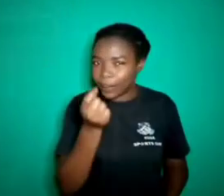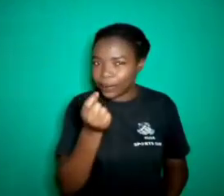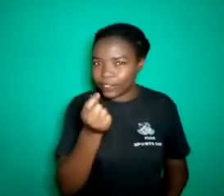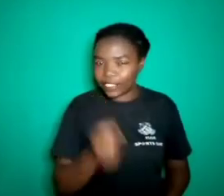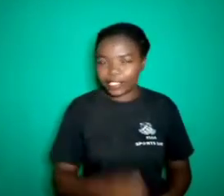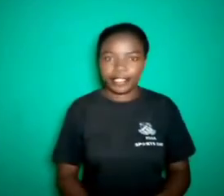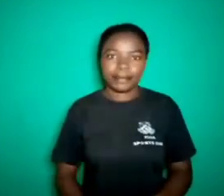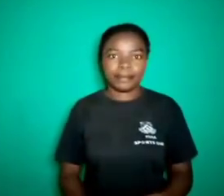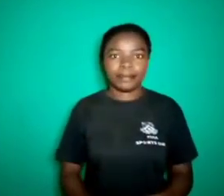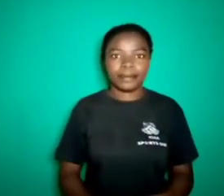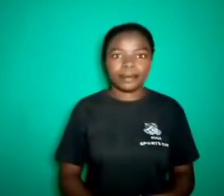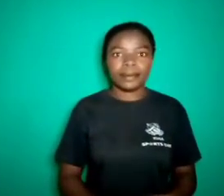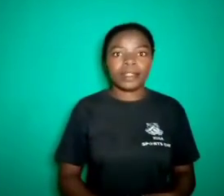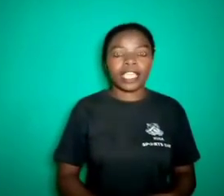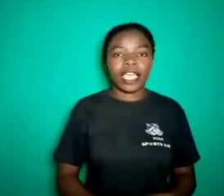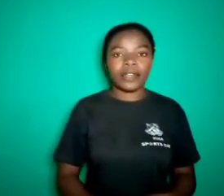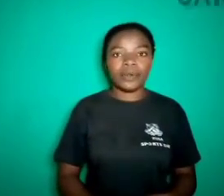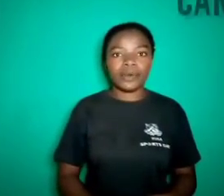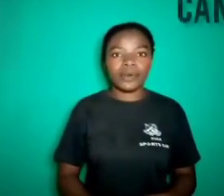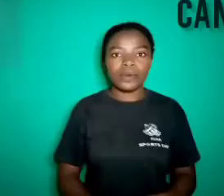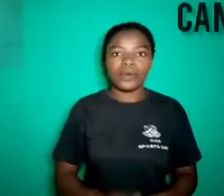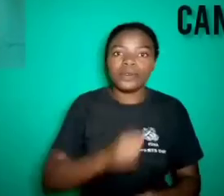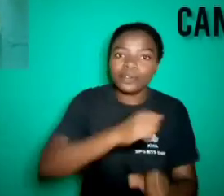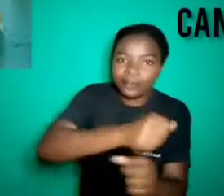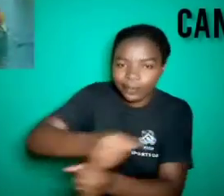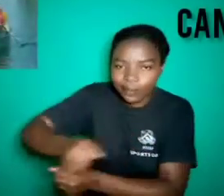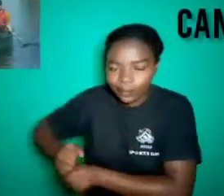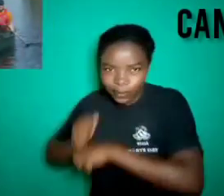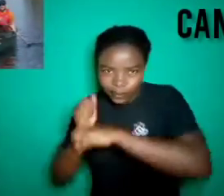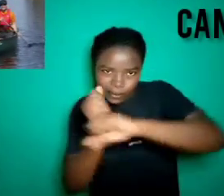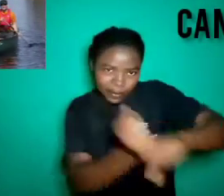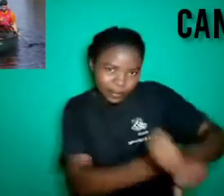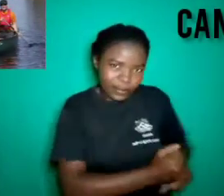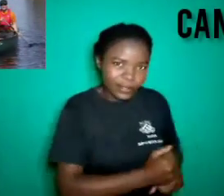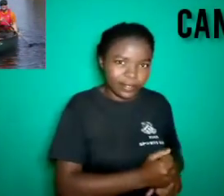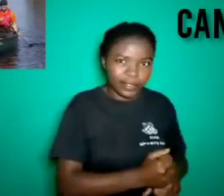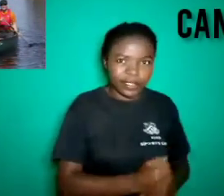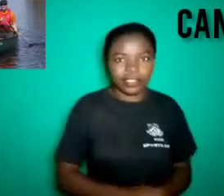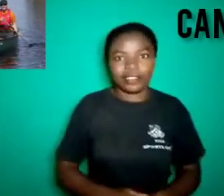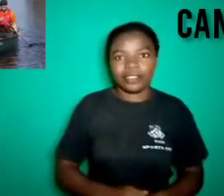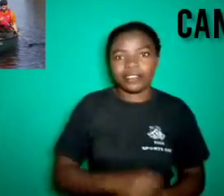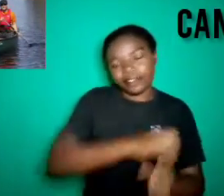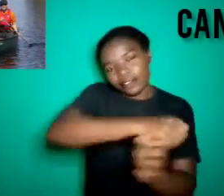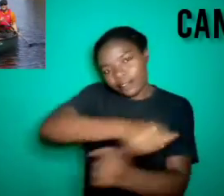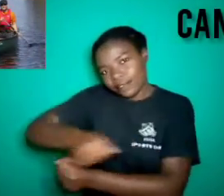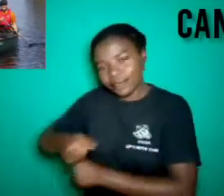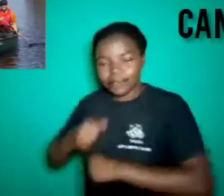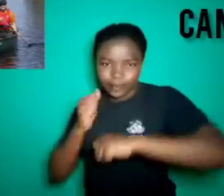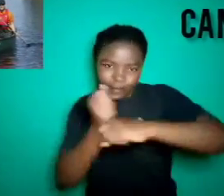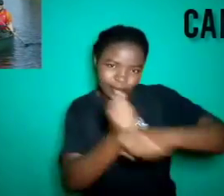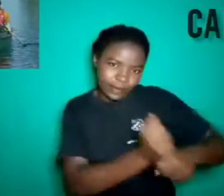Boat. Canoe,